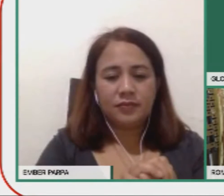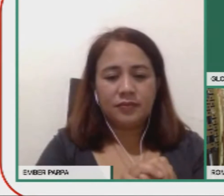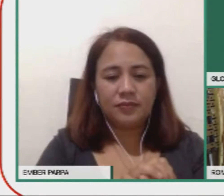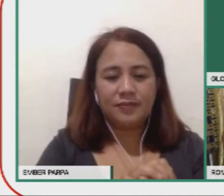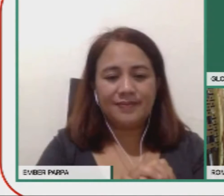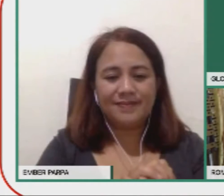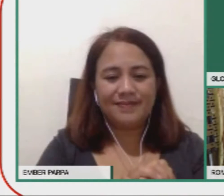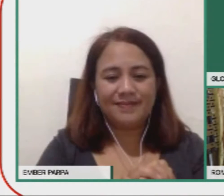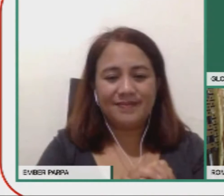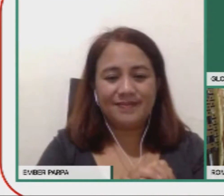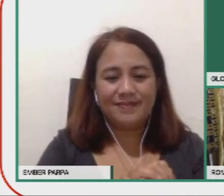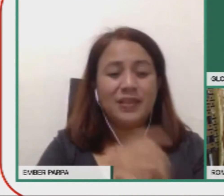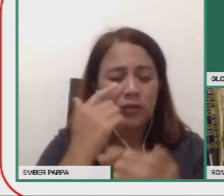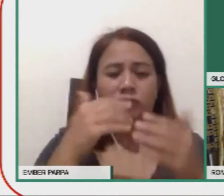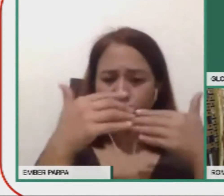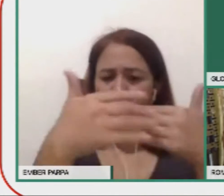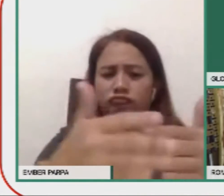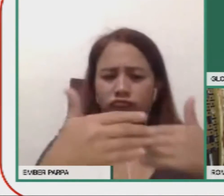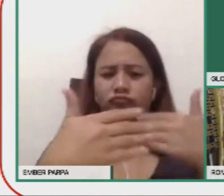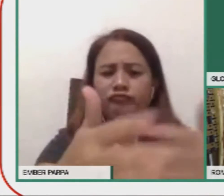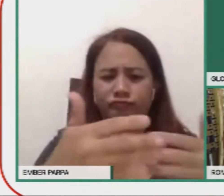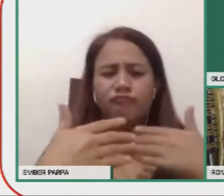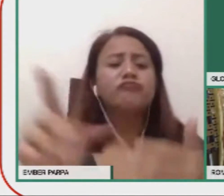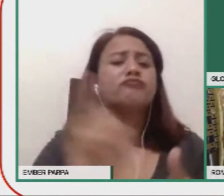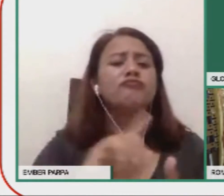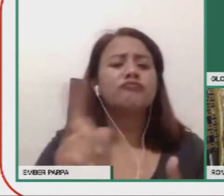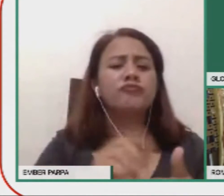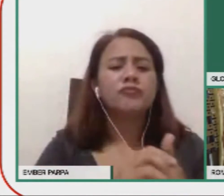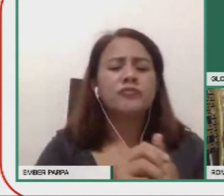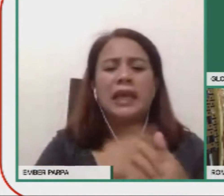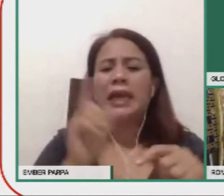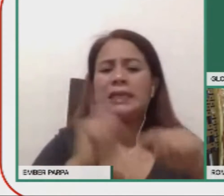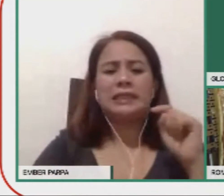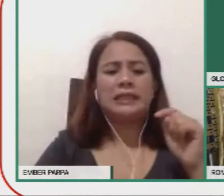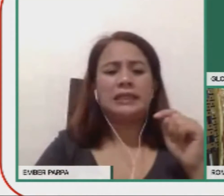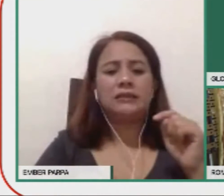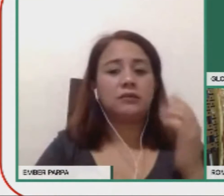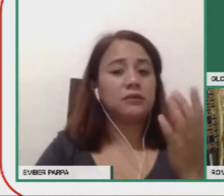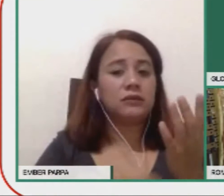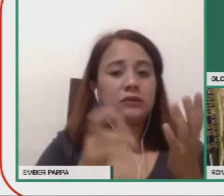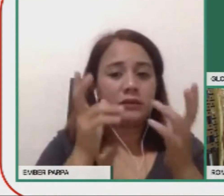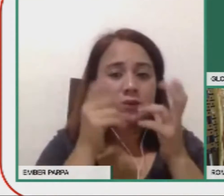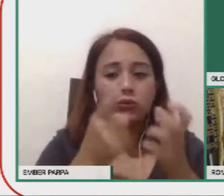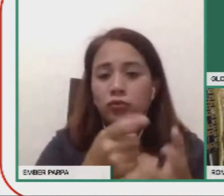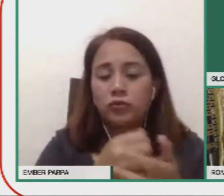Hello? Go ahead. Go ahead. Continue, Glo. Continue. I can hear you.